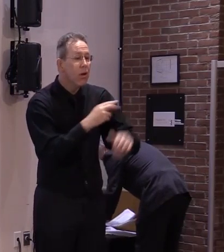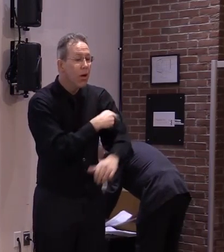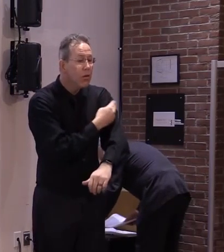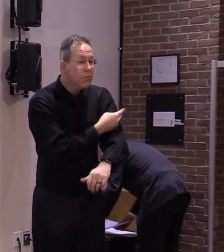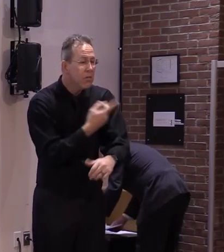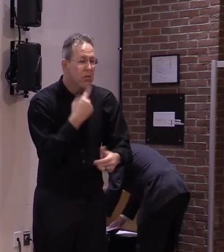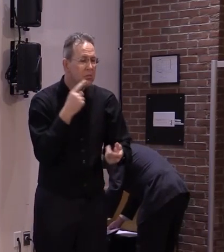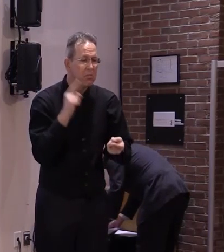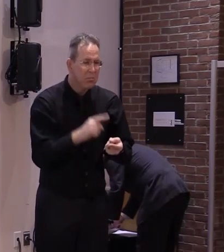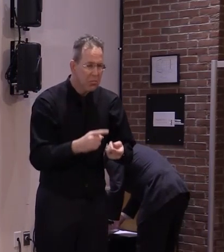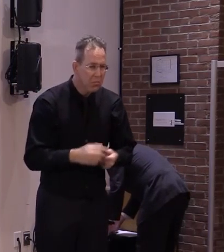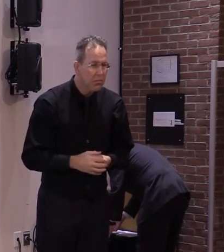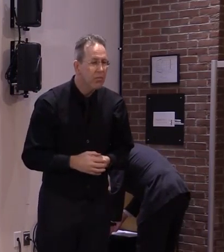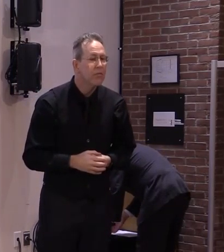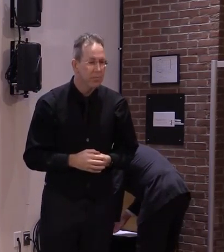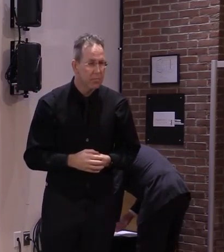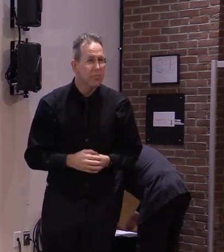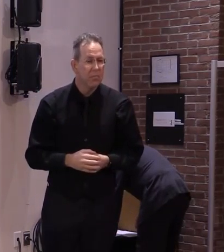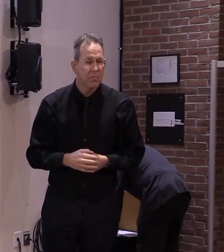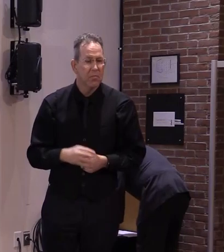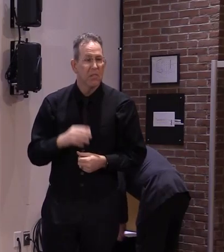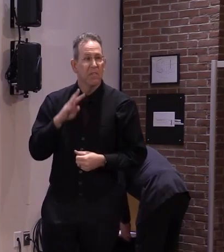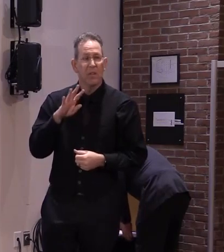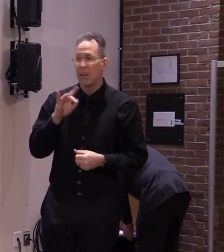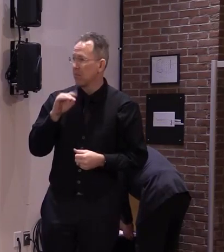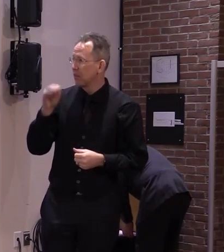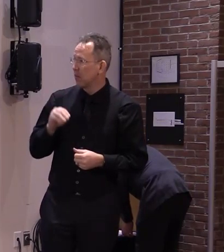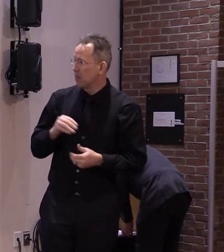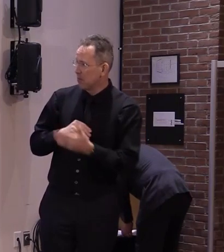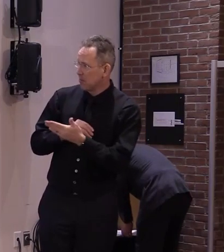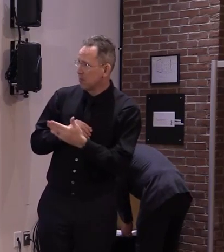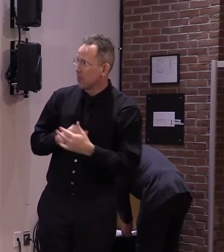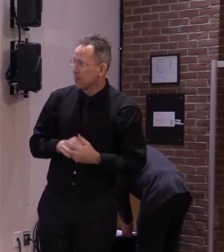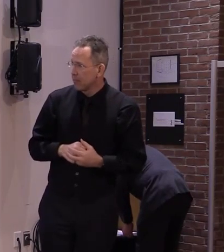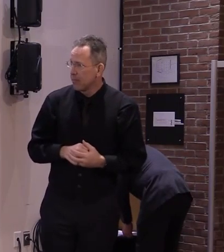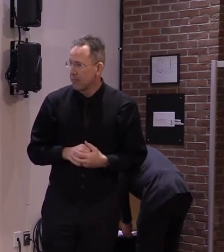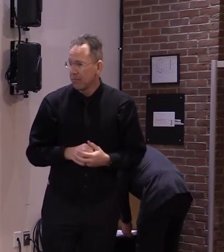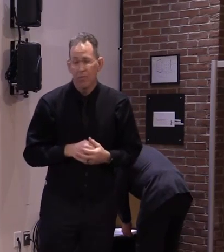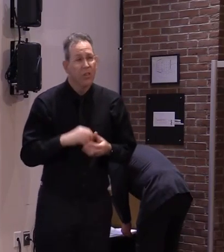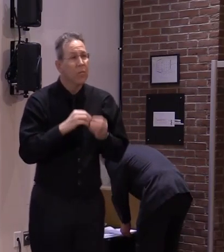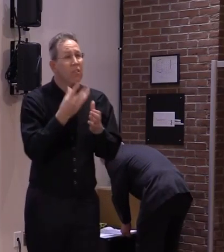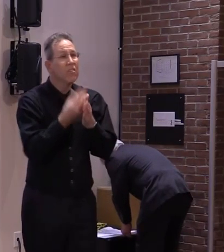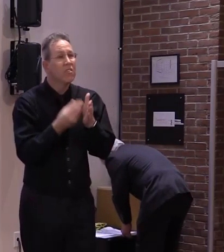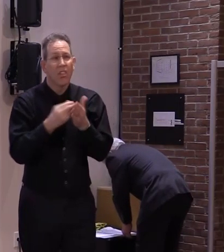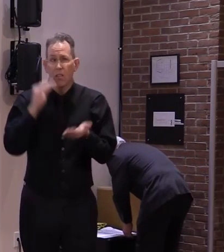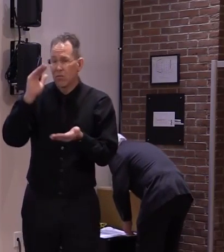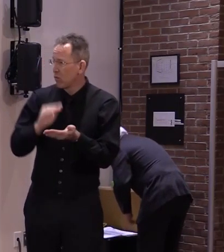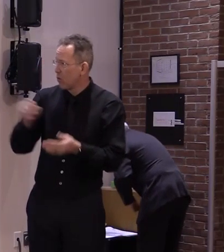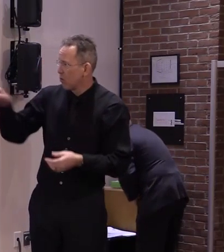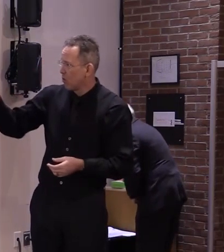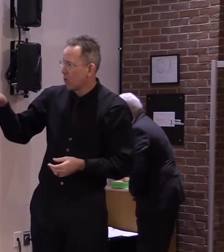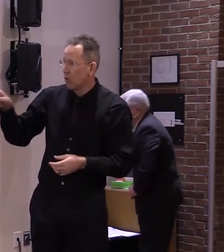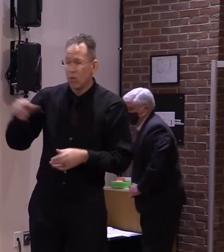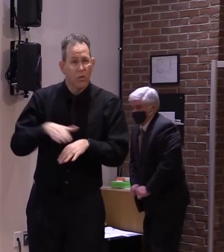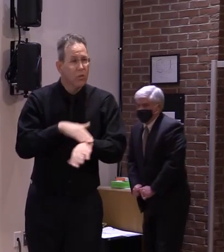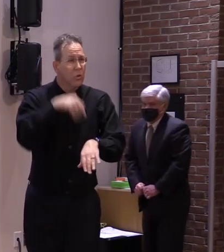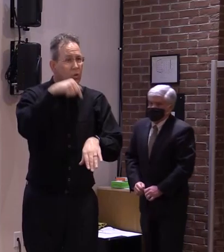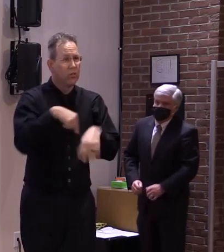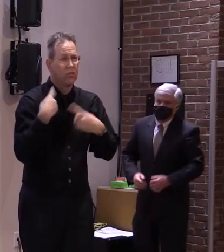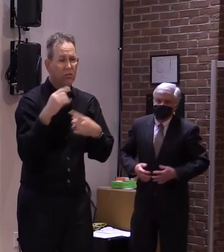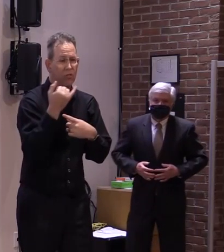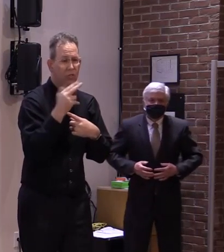thankfully, we are finally starting to see improvement in the U.S. daily death rate, with the seven-day average falling